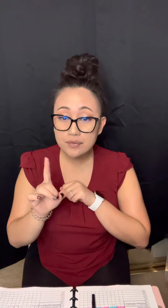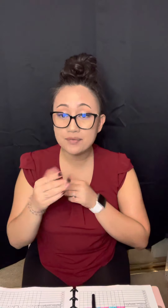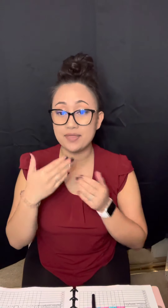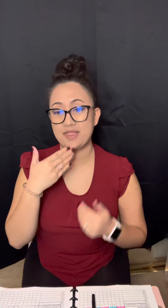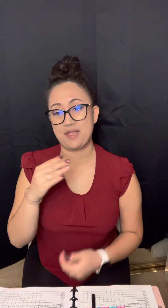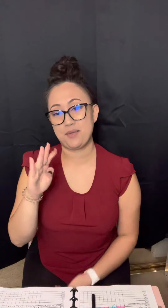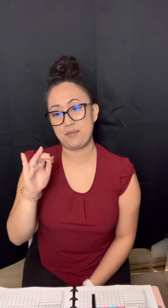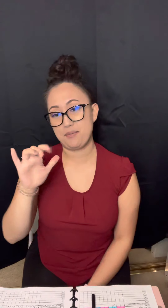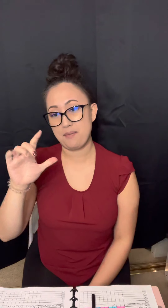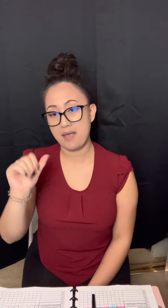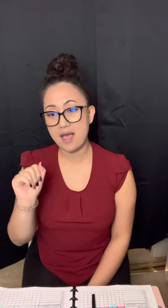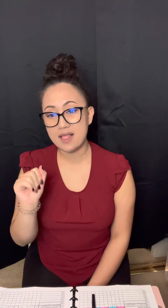you, Juliet.